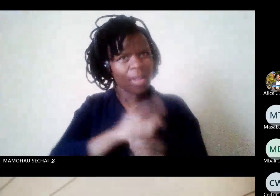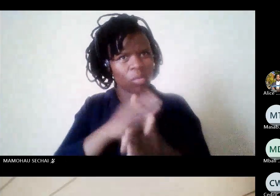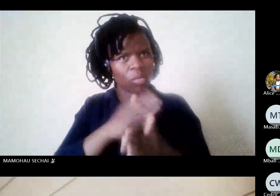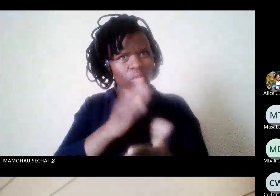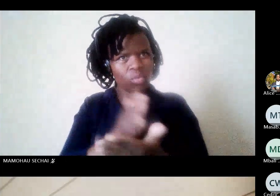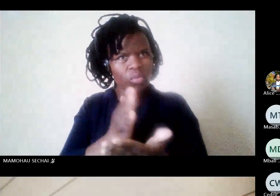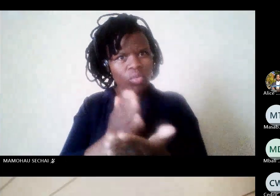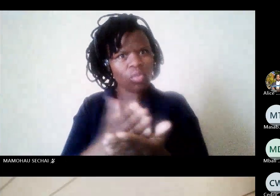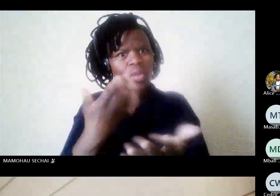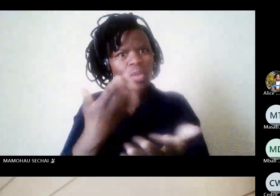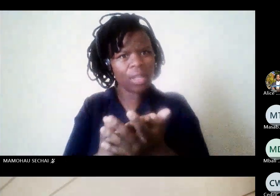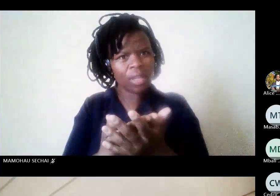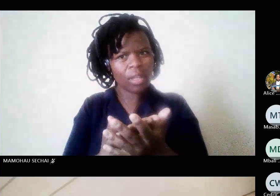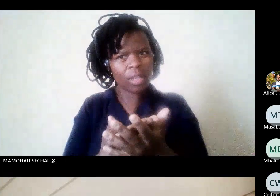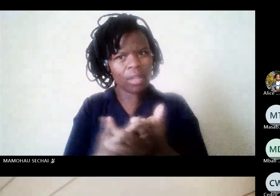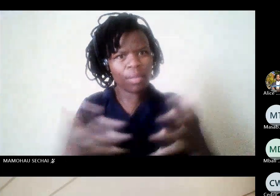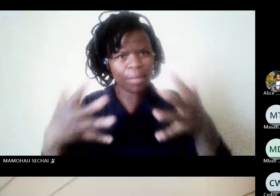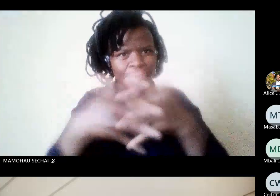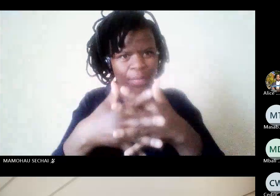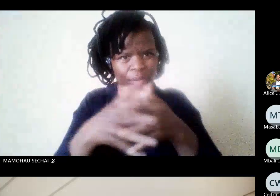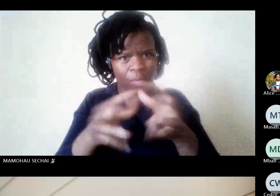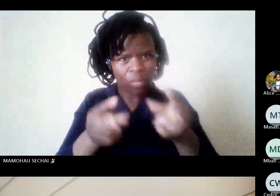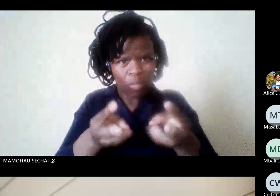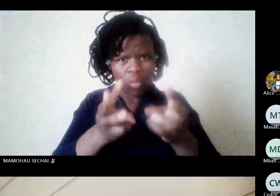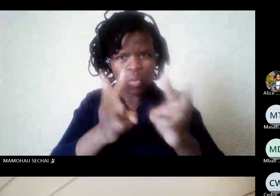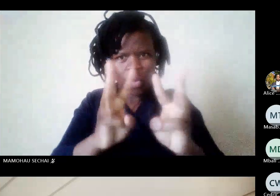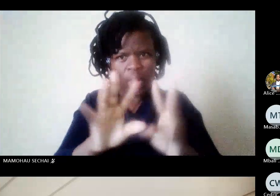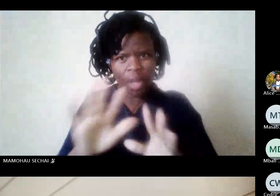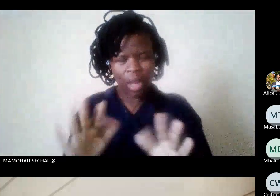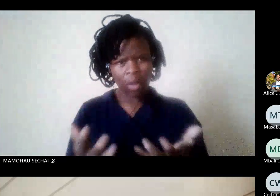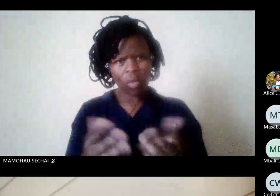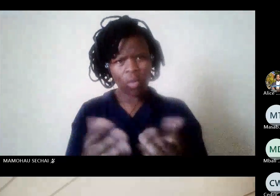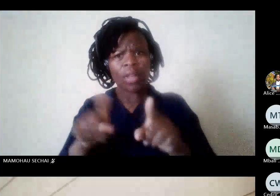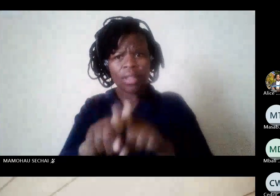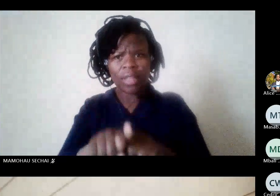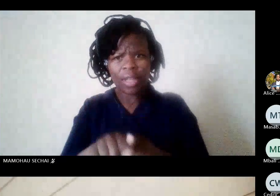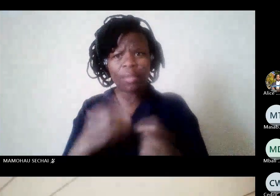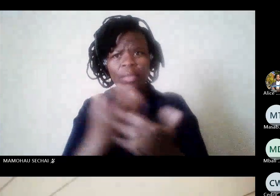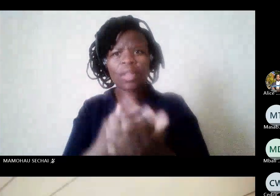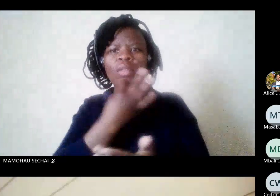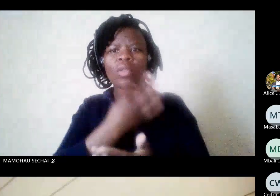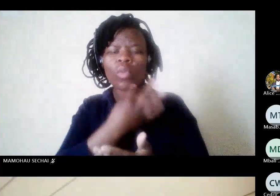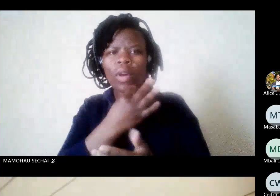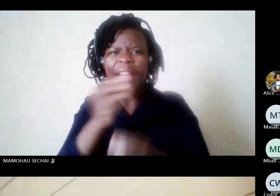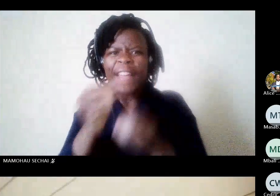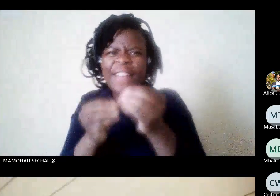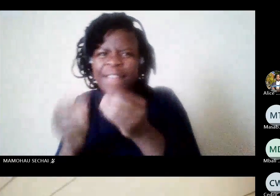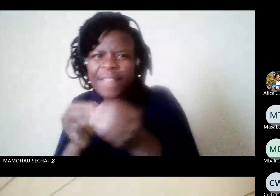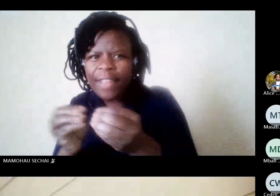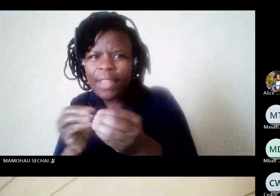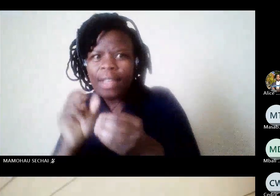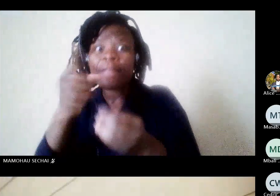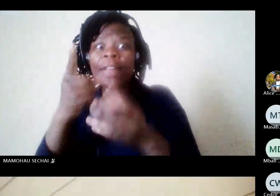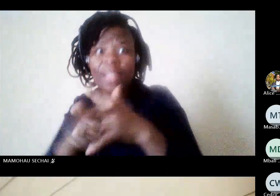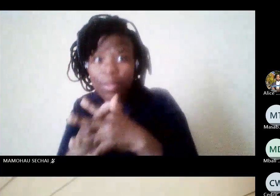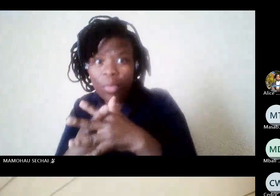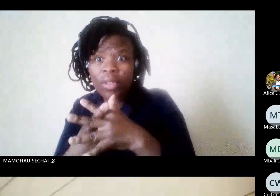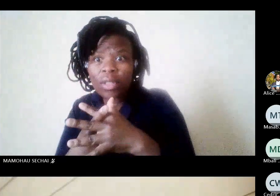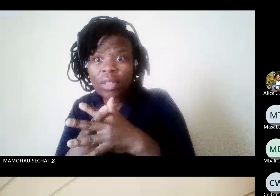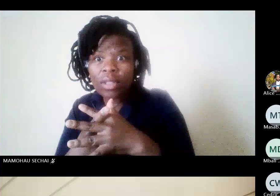them in a disorderly way, so like for instance, just like you said, if you go into the fix as your first response, the teacher